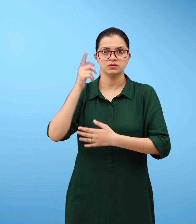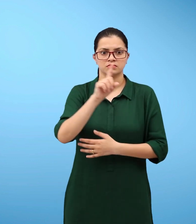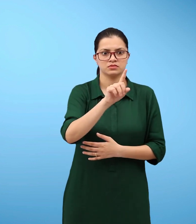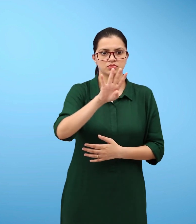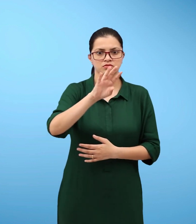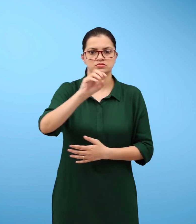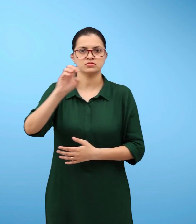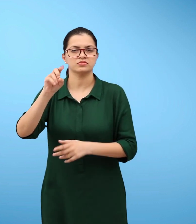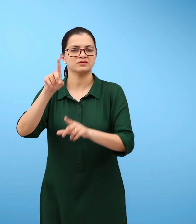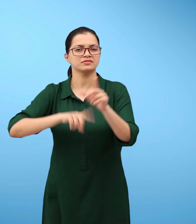1,400 years ago.